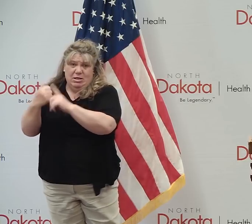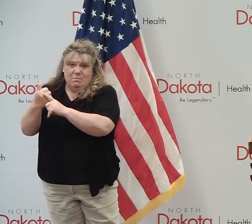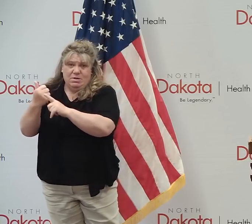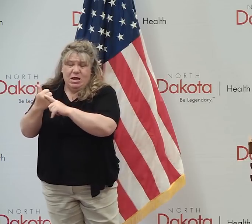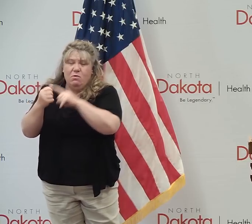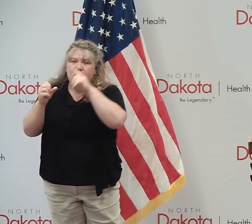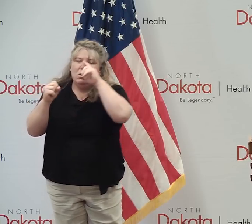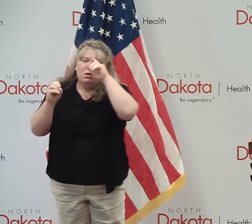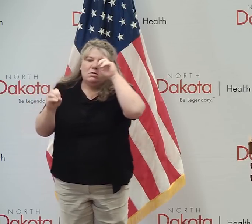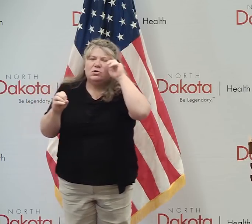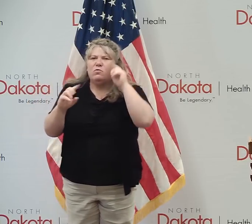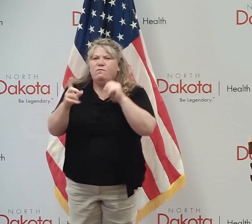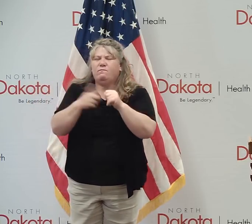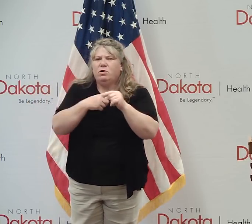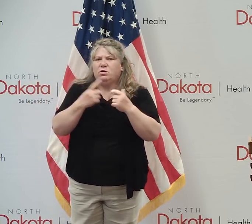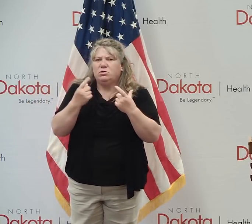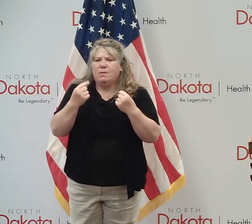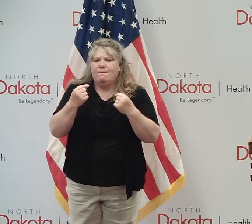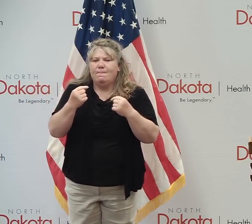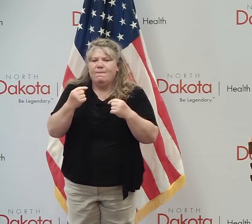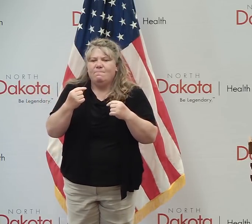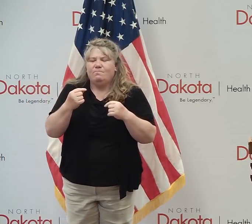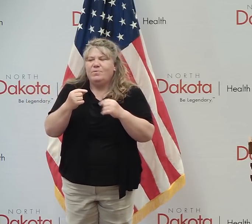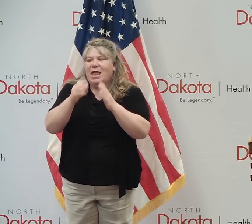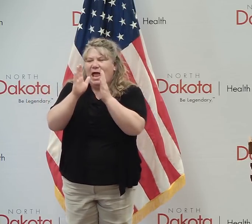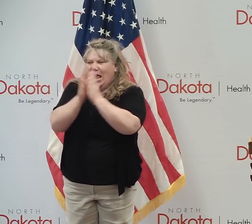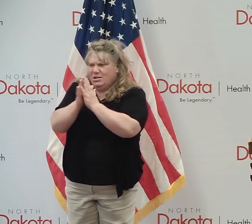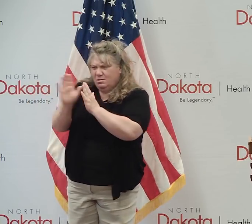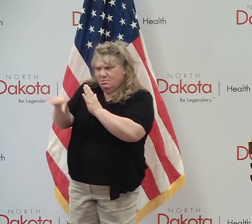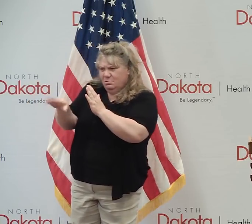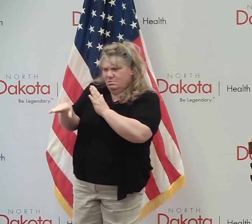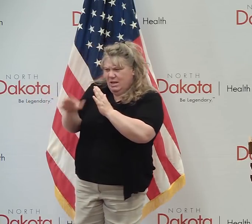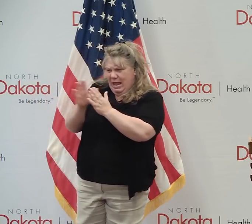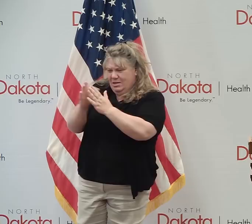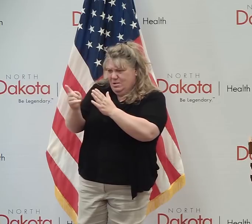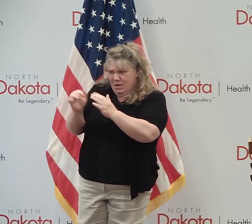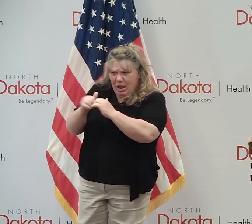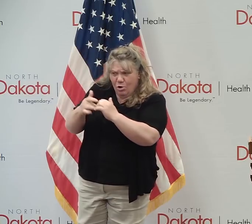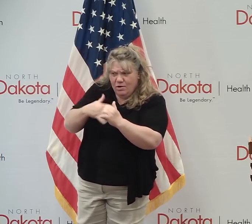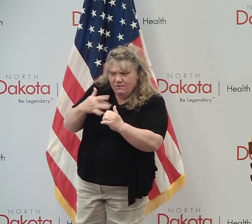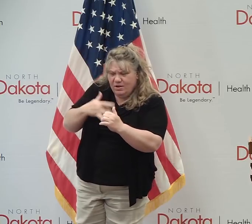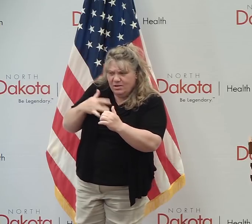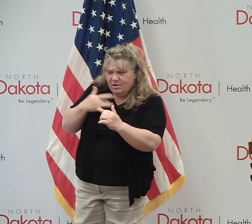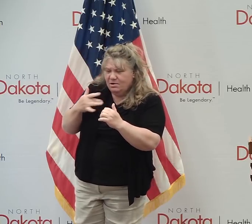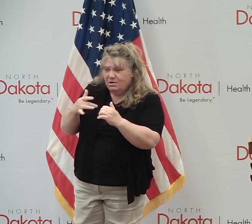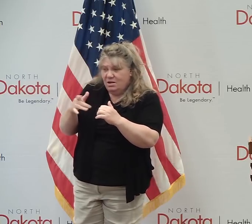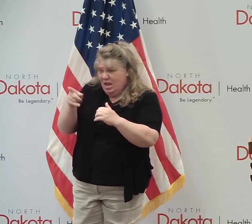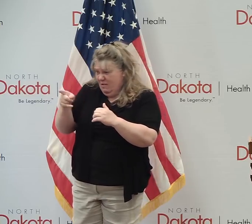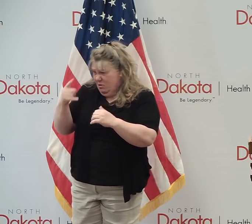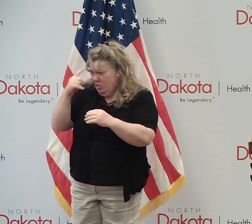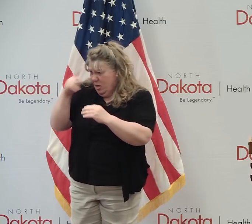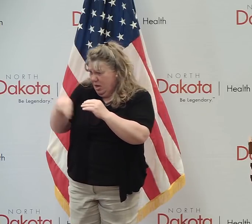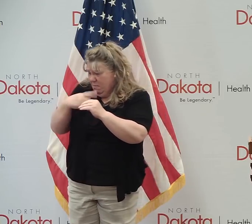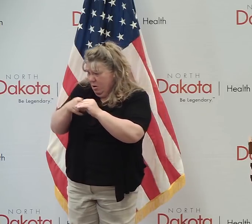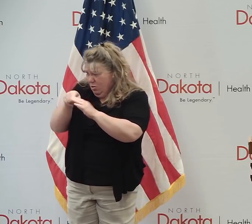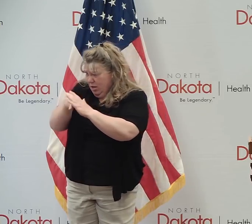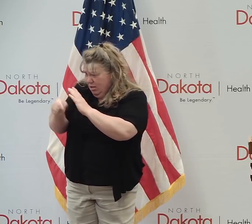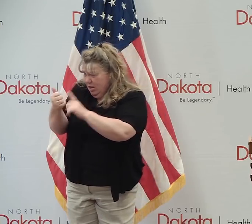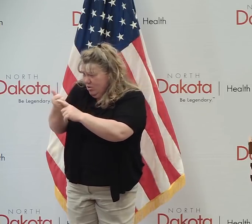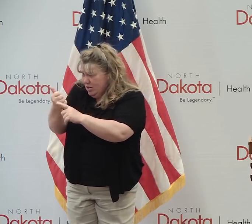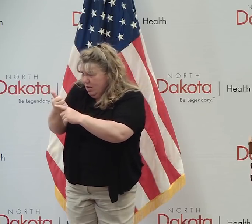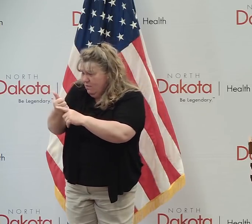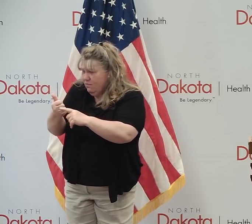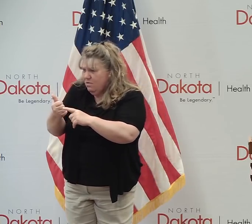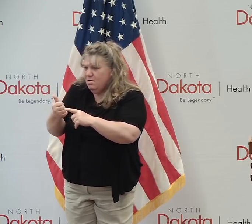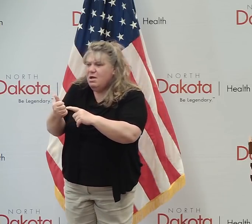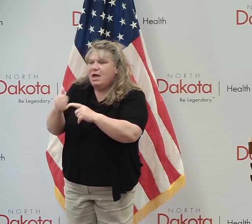And so the first thing you can do is just ask. Ask someone how they're feeling. Ask them if they've had thoughts about suicide.